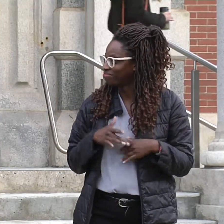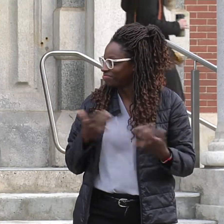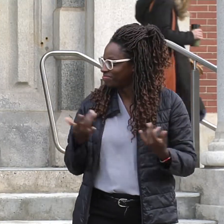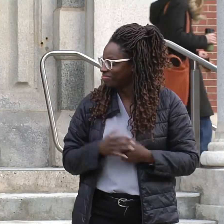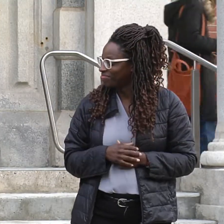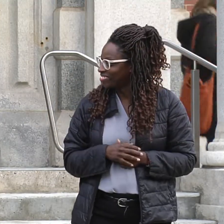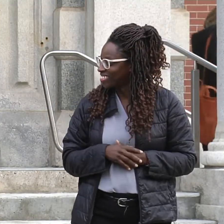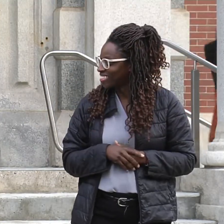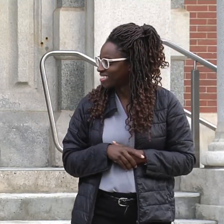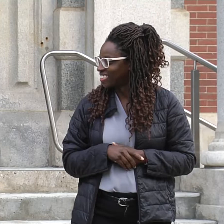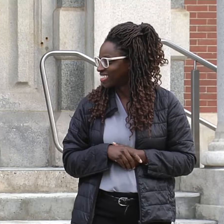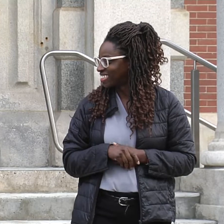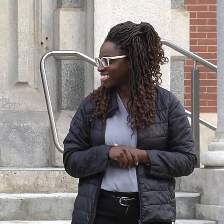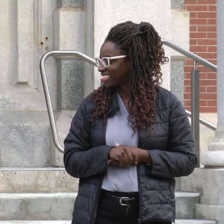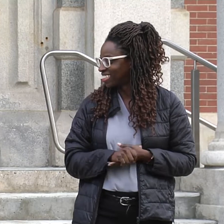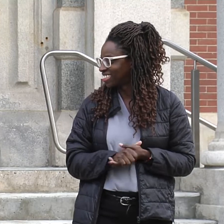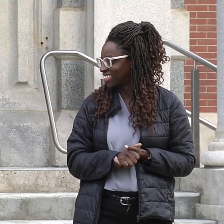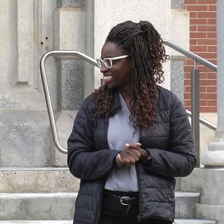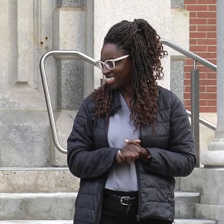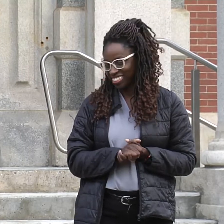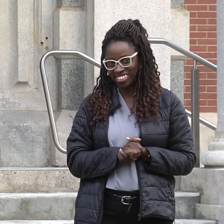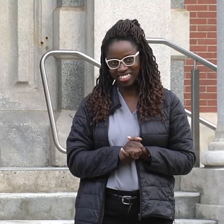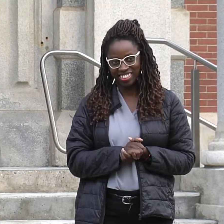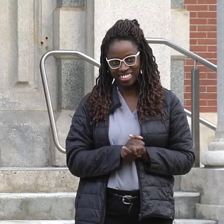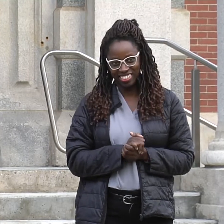So come on up, Lisa Lee. Thank you.